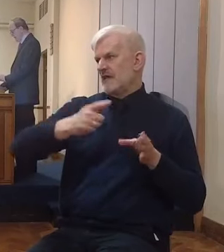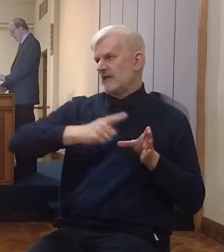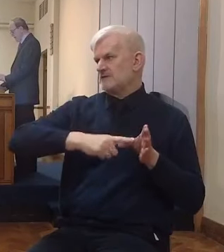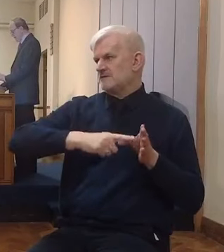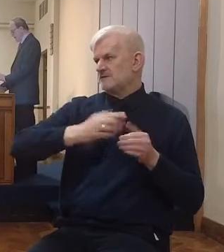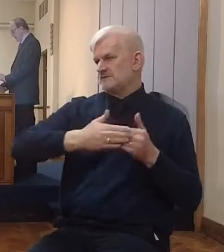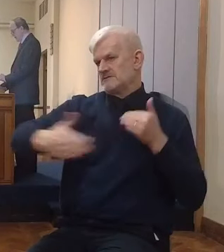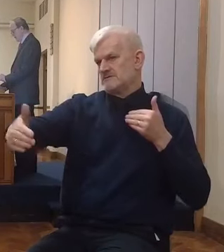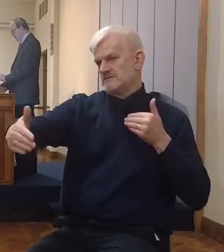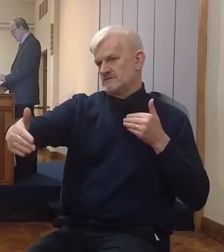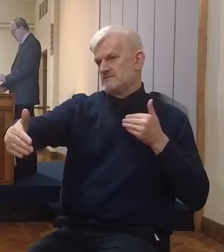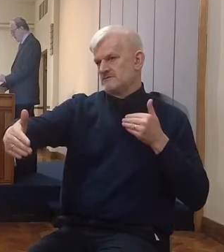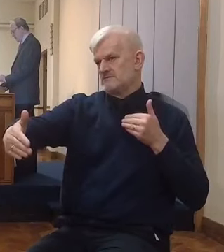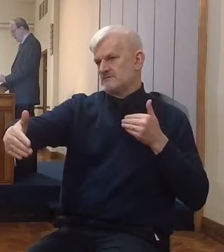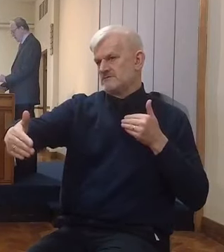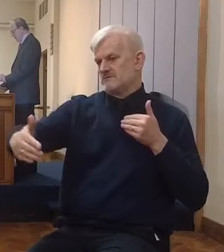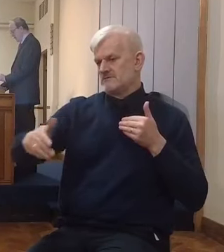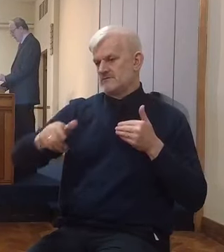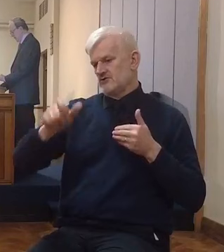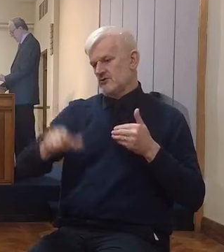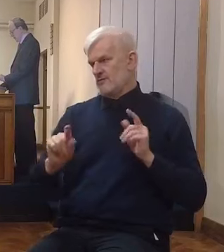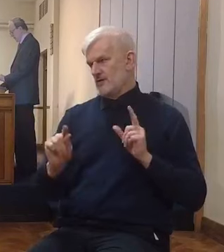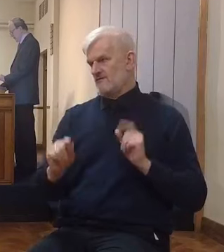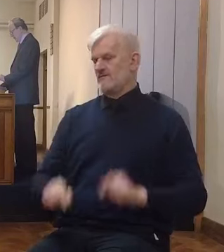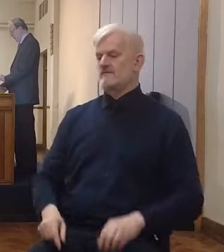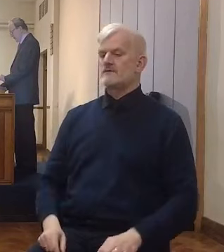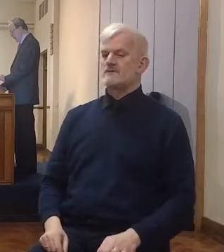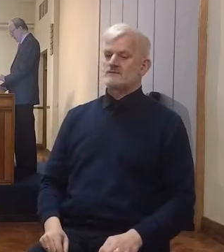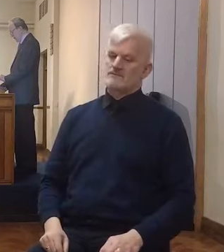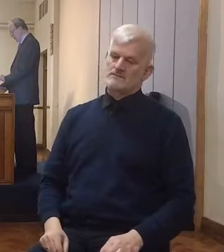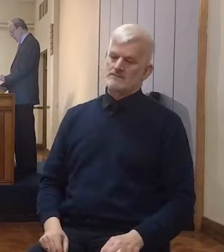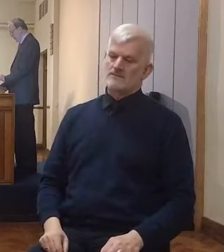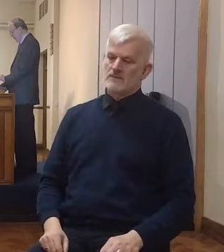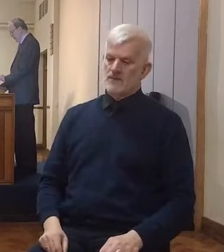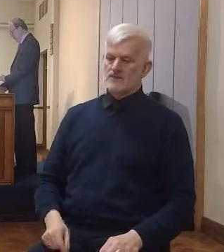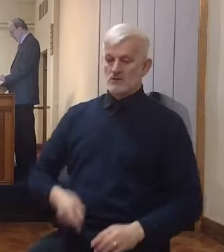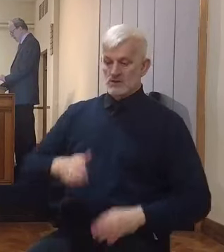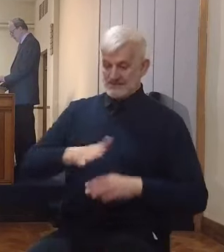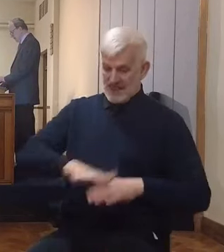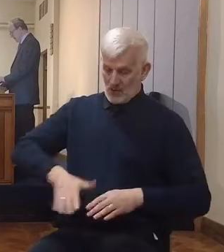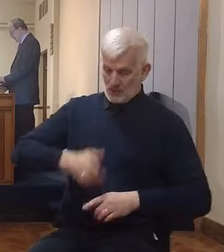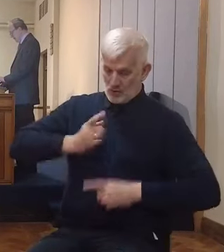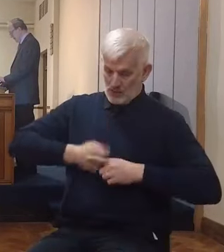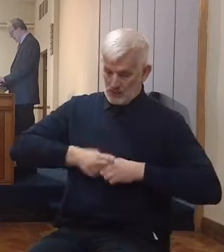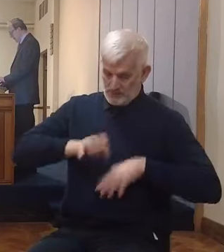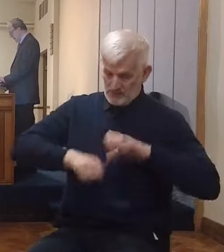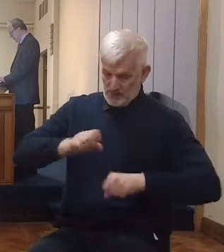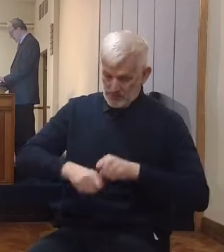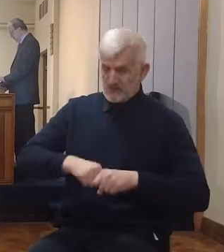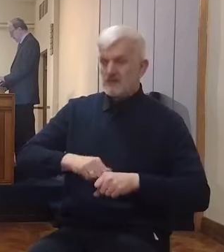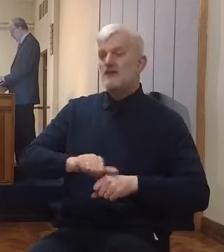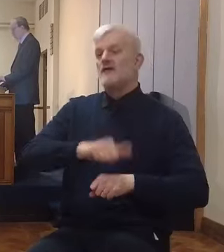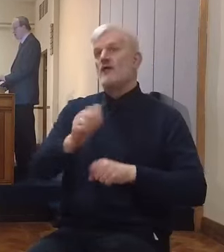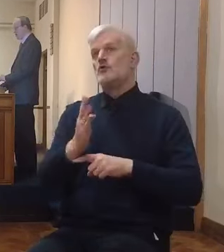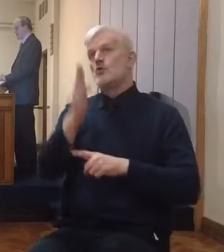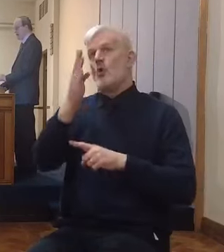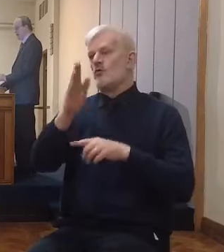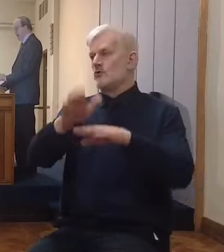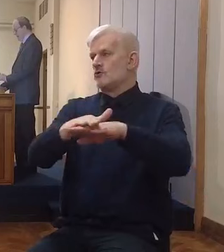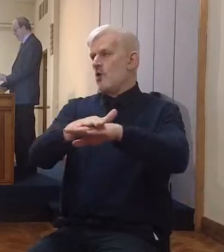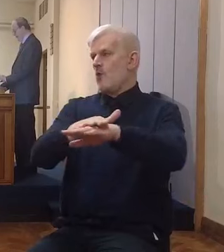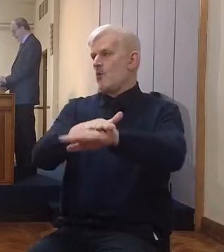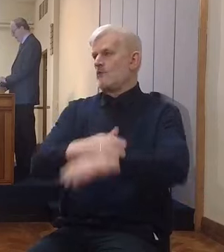6.5-7 years. So it's the long part of the conflict, and it begins here in the first